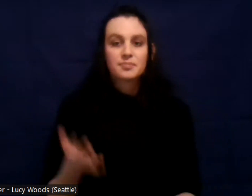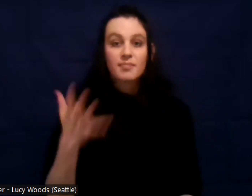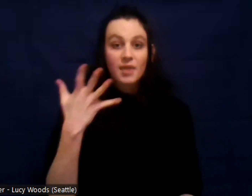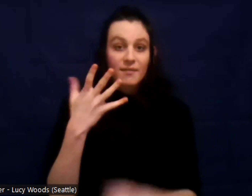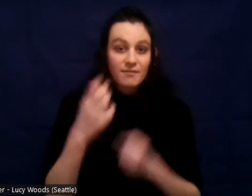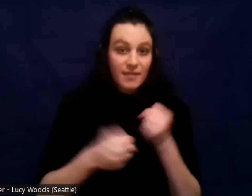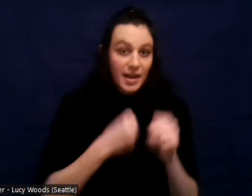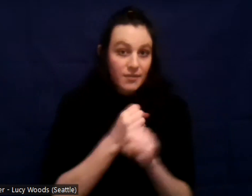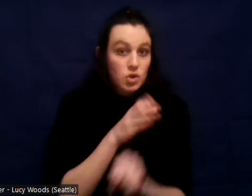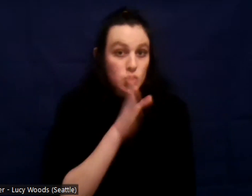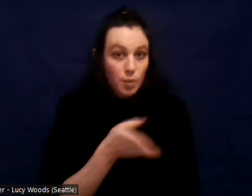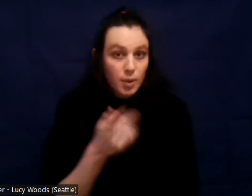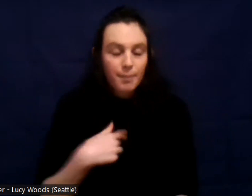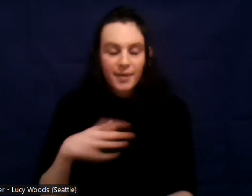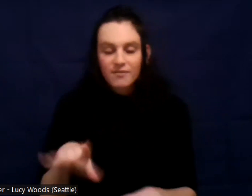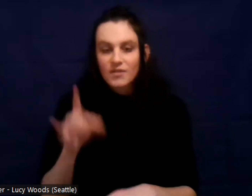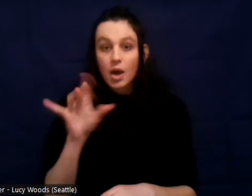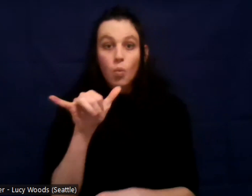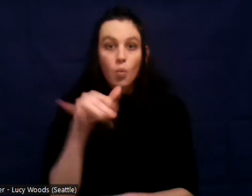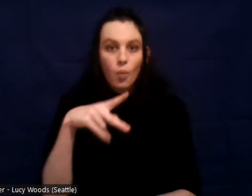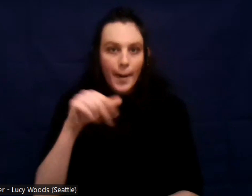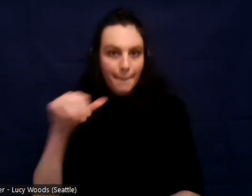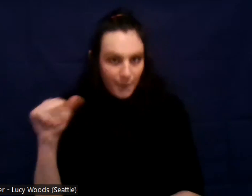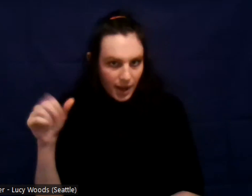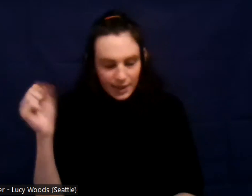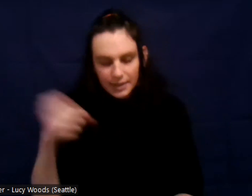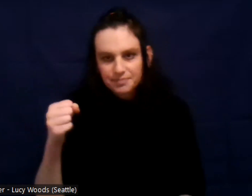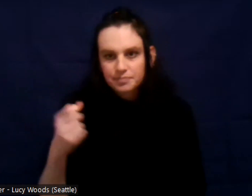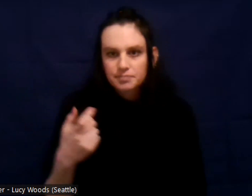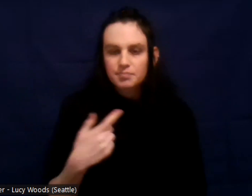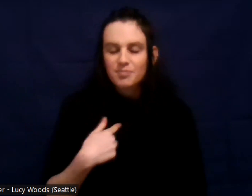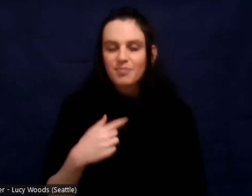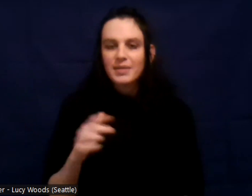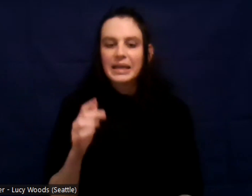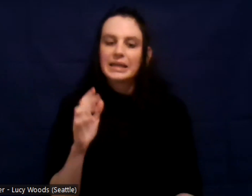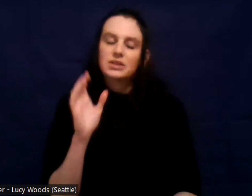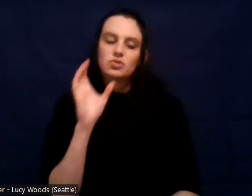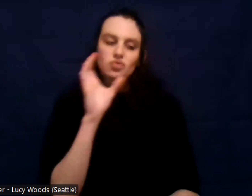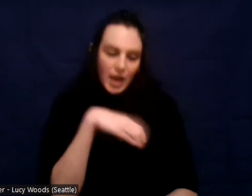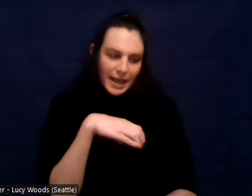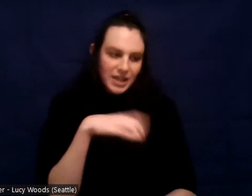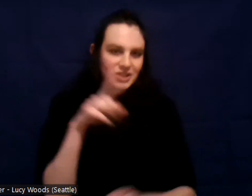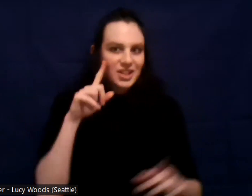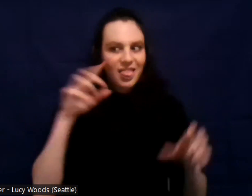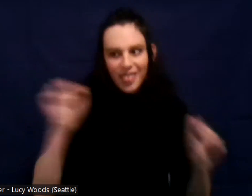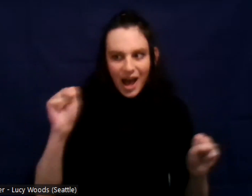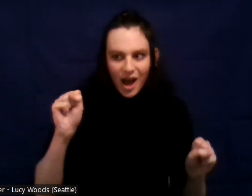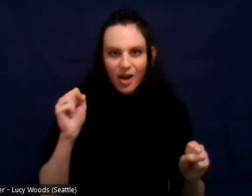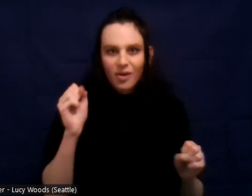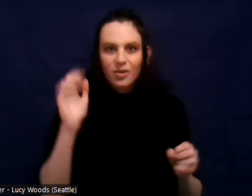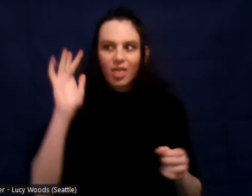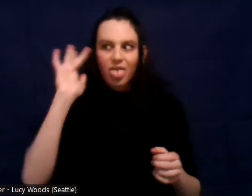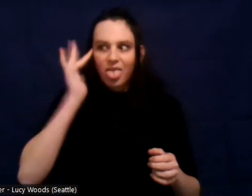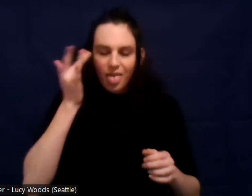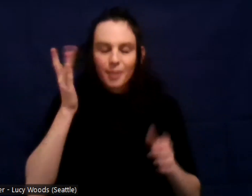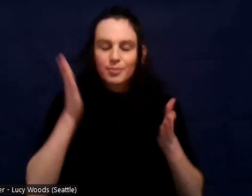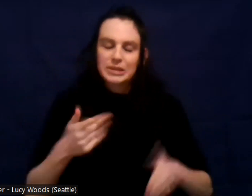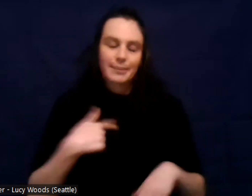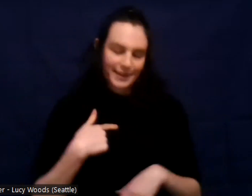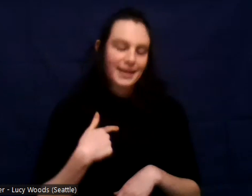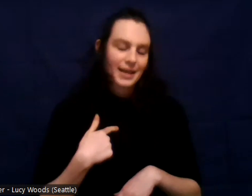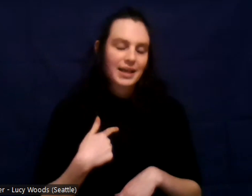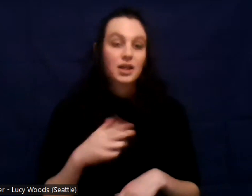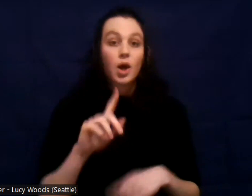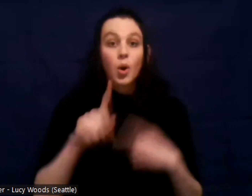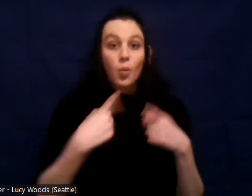I am quirky, like loud, obnoxious, inappropriate individual just by nature. And so when I found YPAW, I was